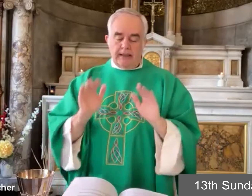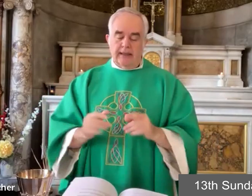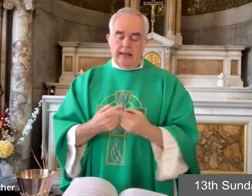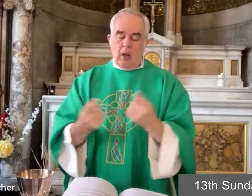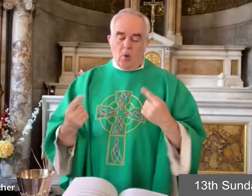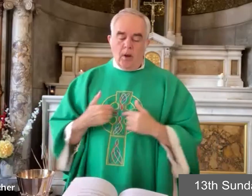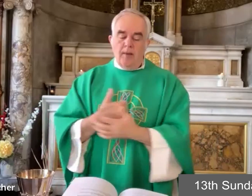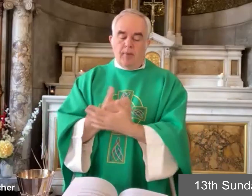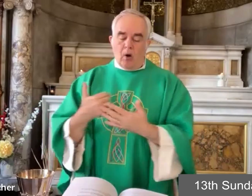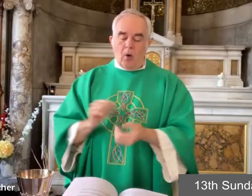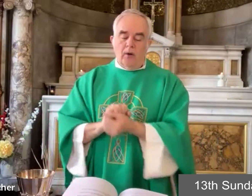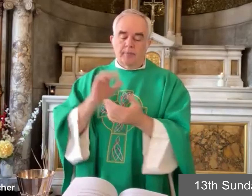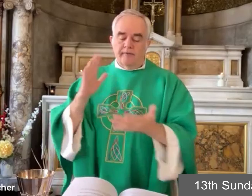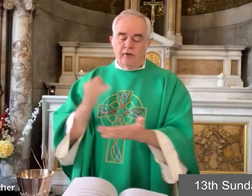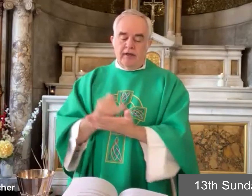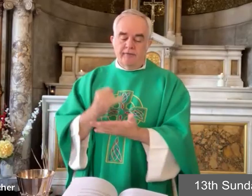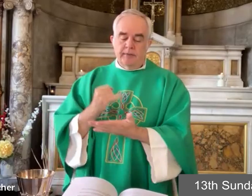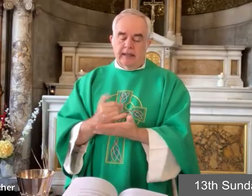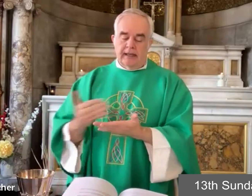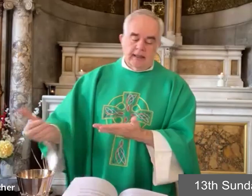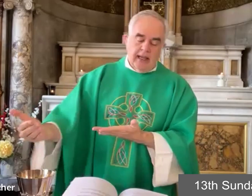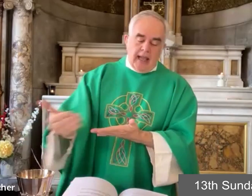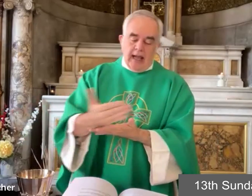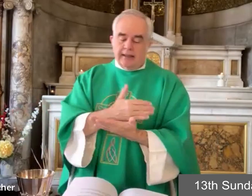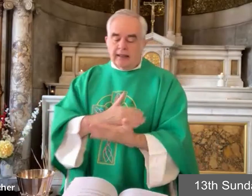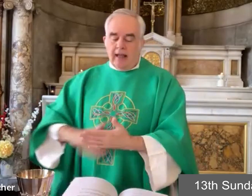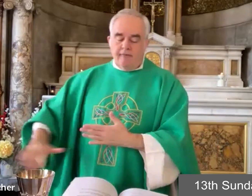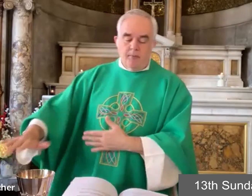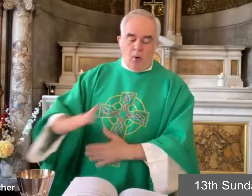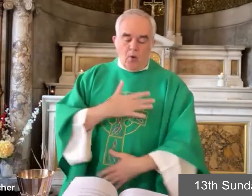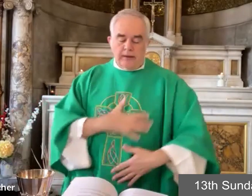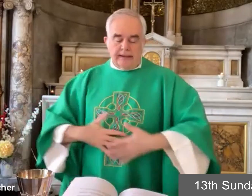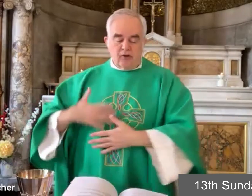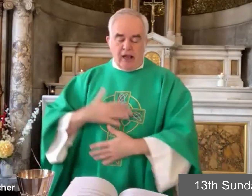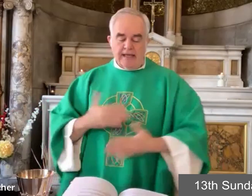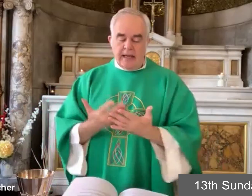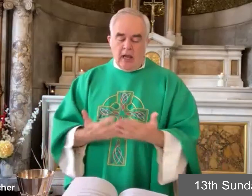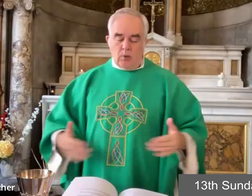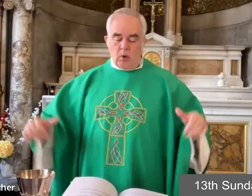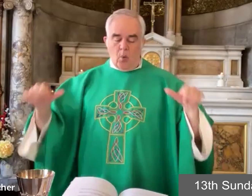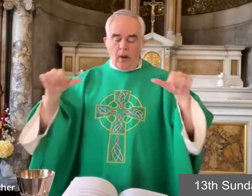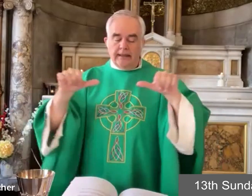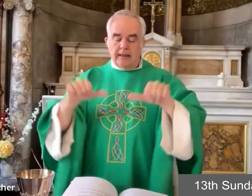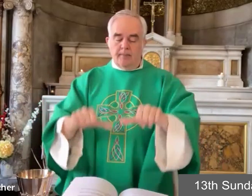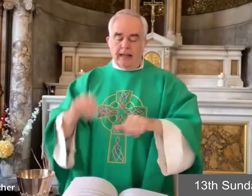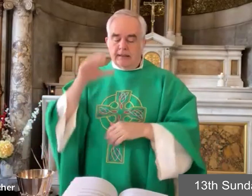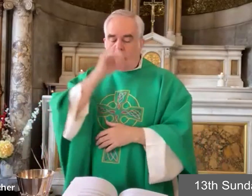mercy, we may always be free from sin and safe from all distress, for your faith, the blessed